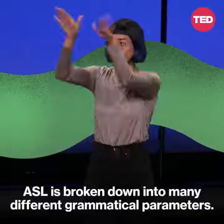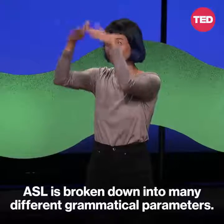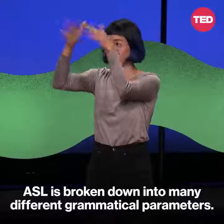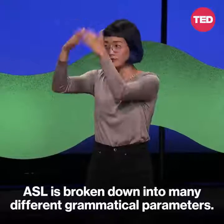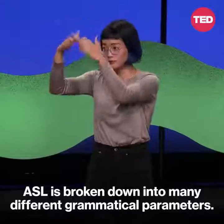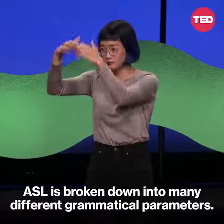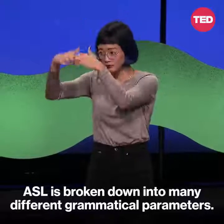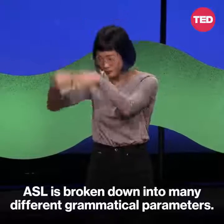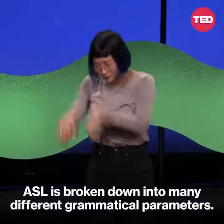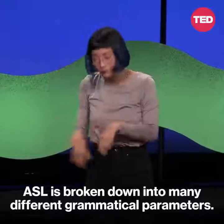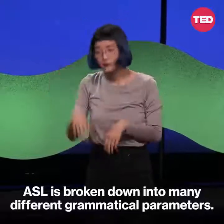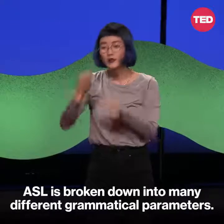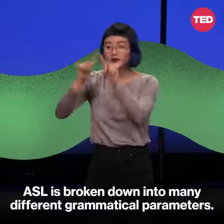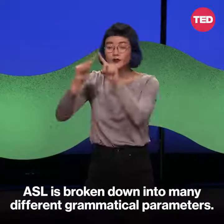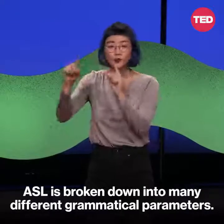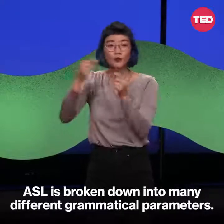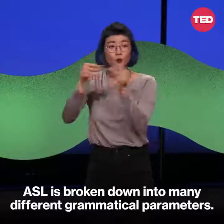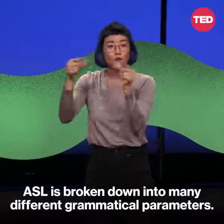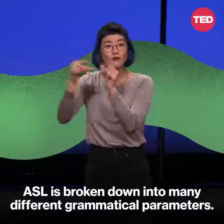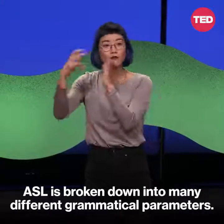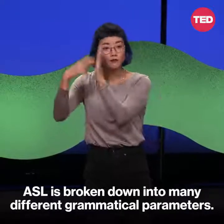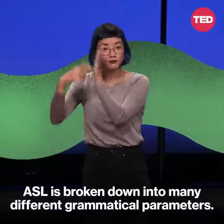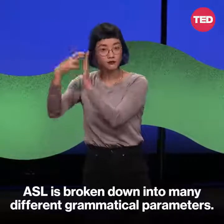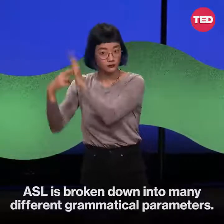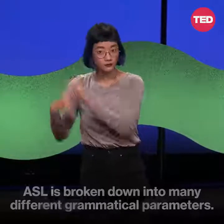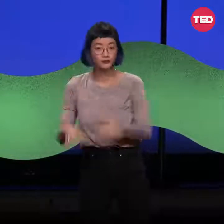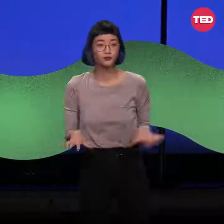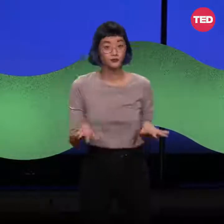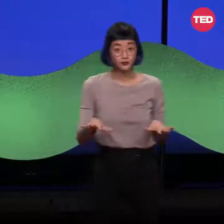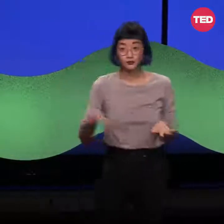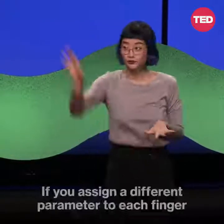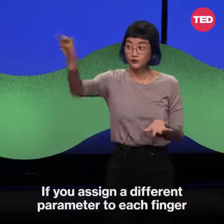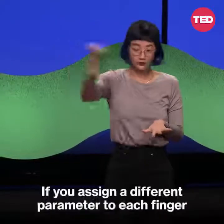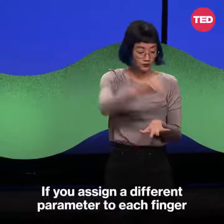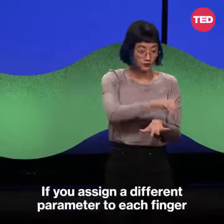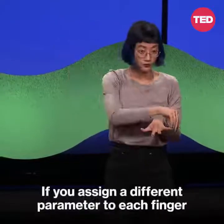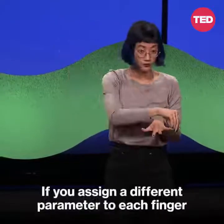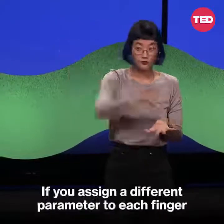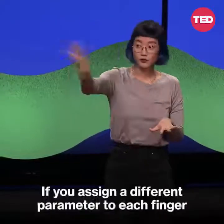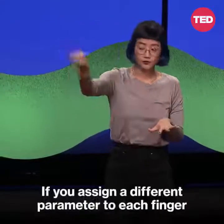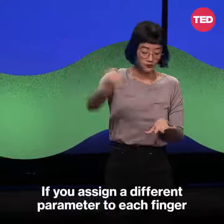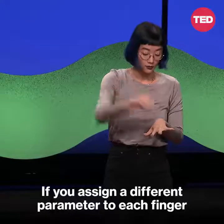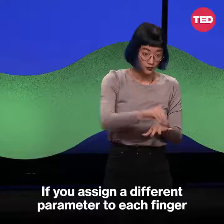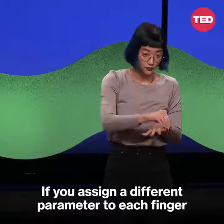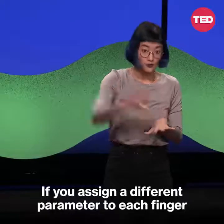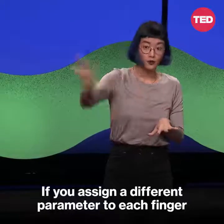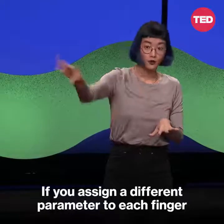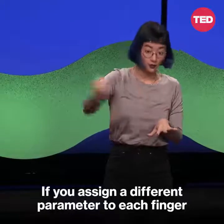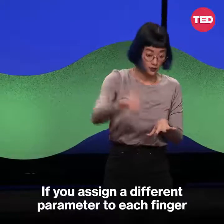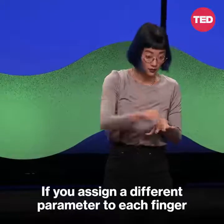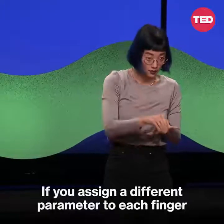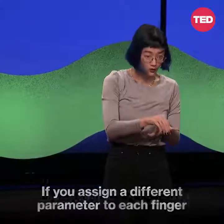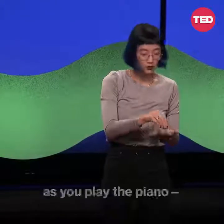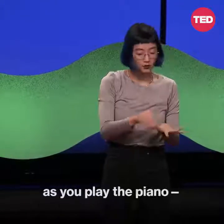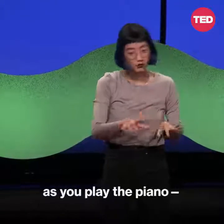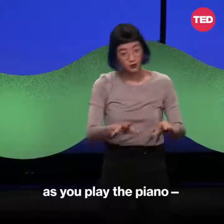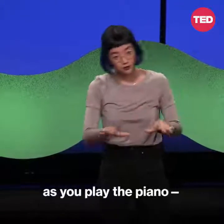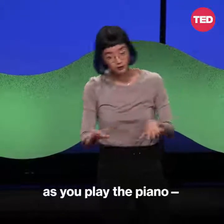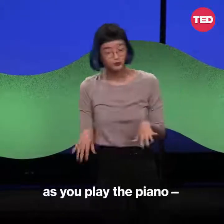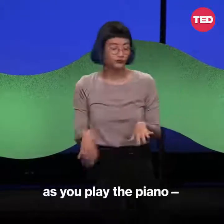ASL is broken down to many different grammatical parameters. If you assign a different parameter to each finger as you play the piano,